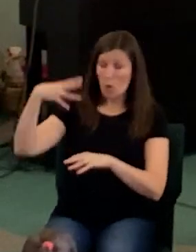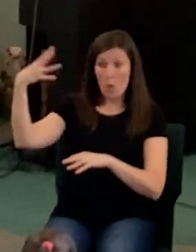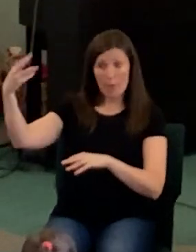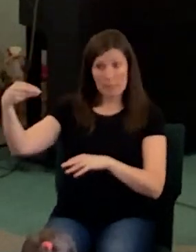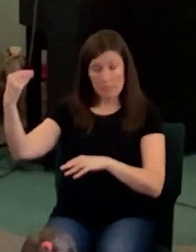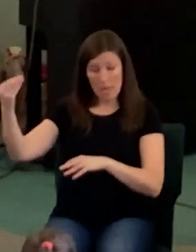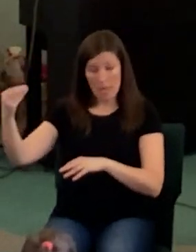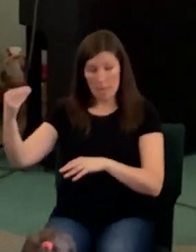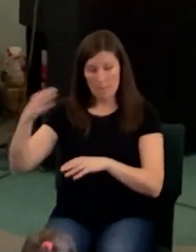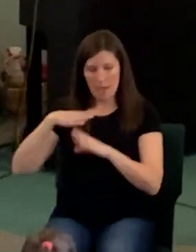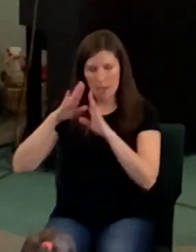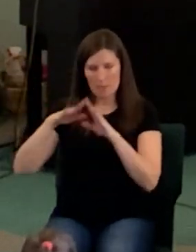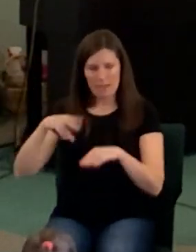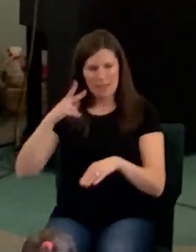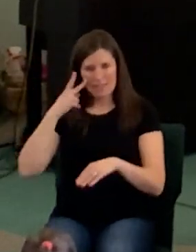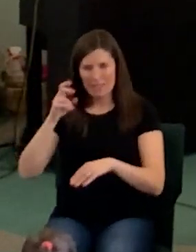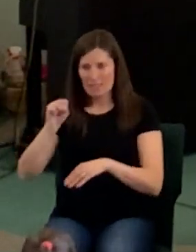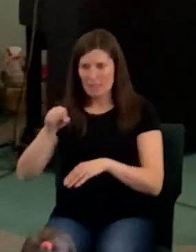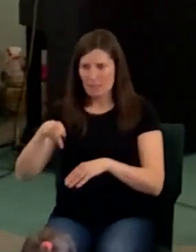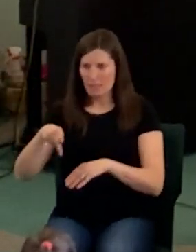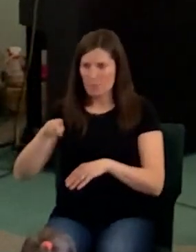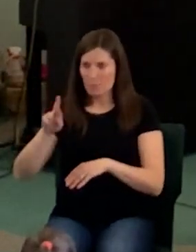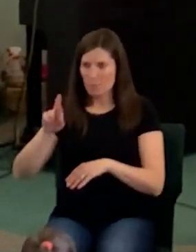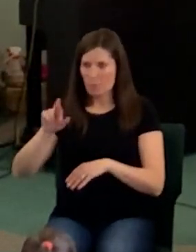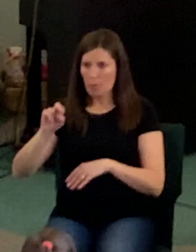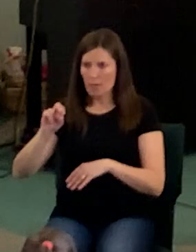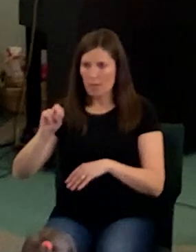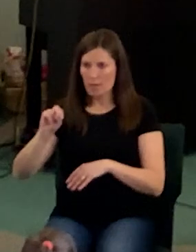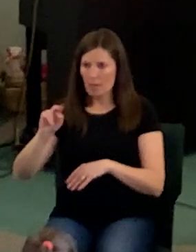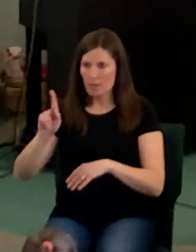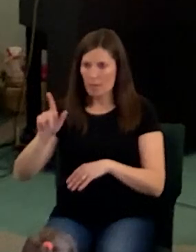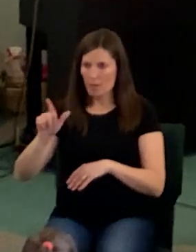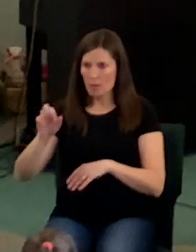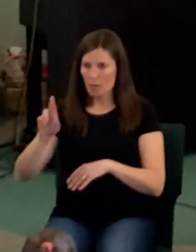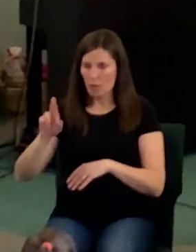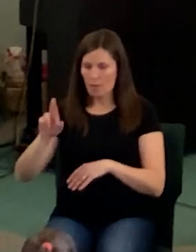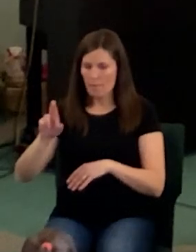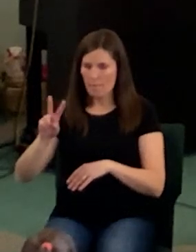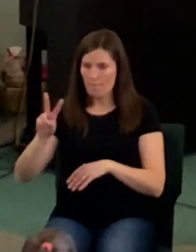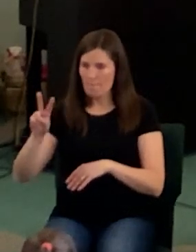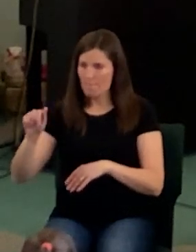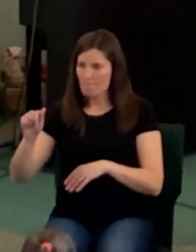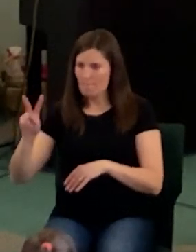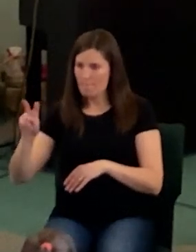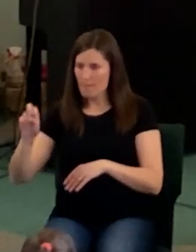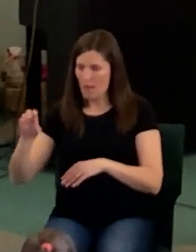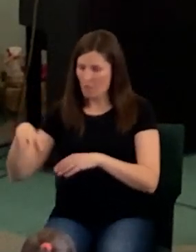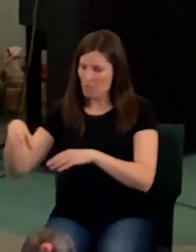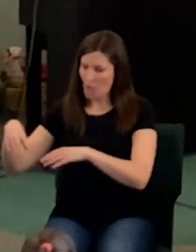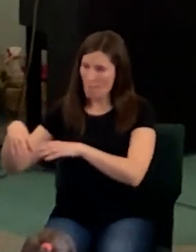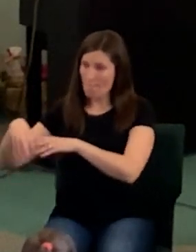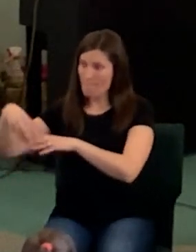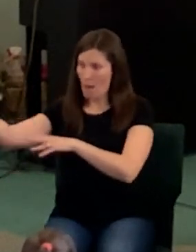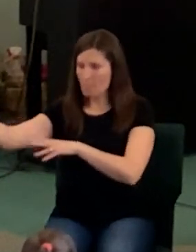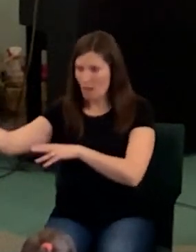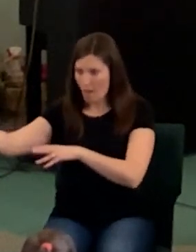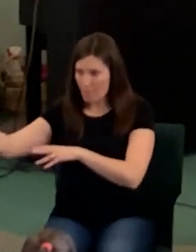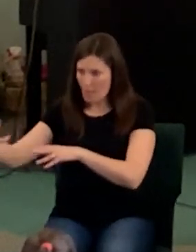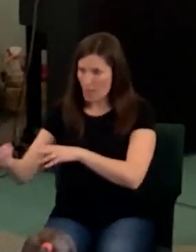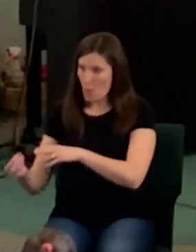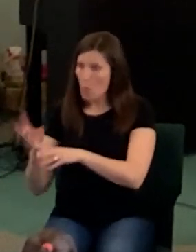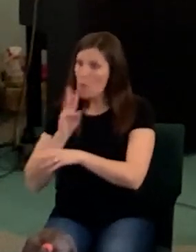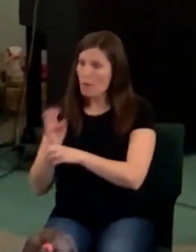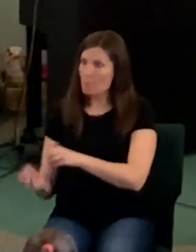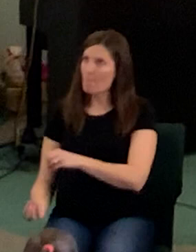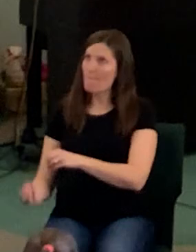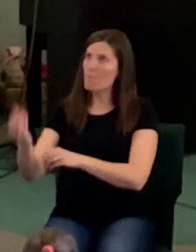I see that the sprinkler valves, which were above ground there, one of them had popped off the top of the sprinkler valve. And so water is